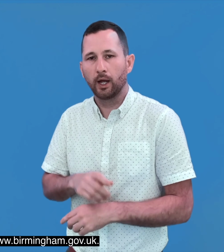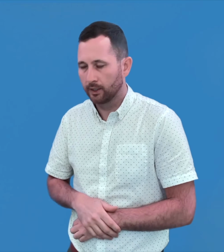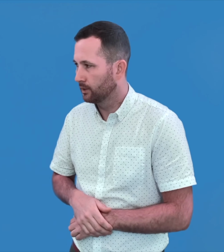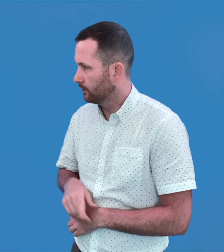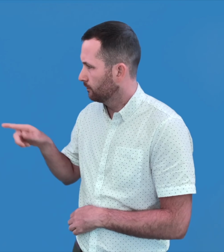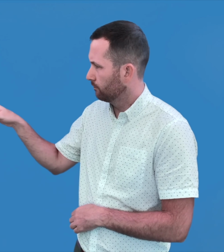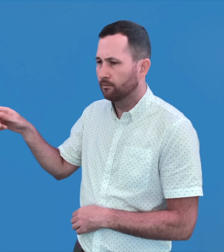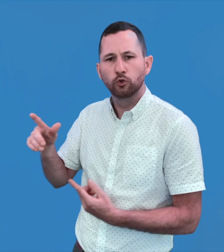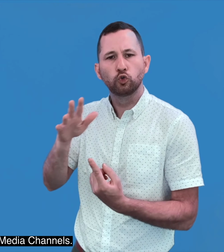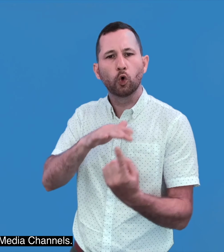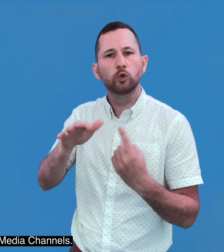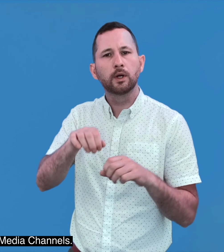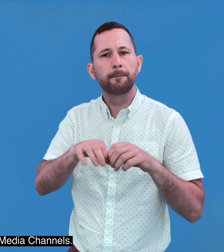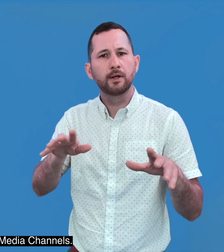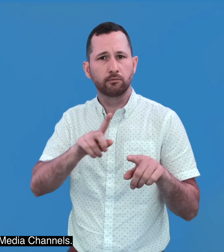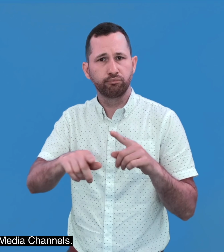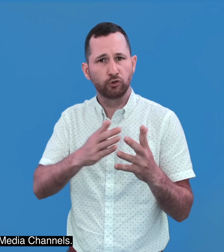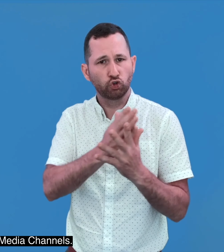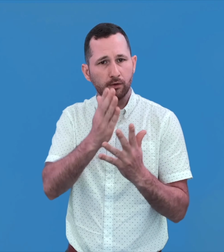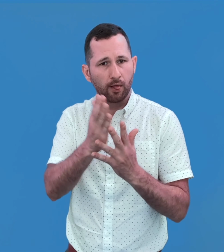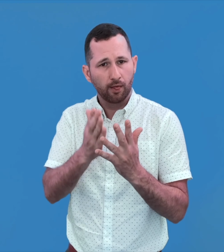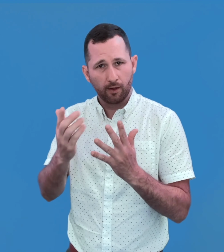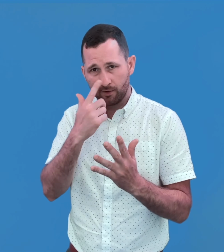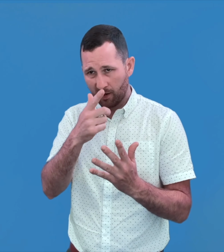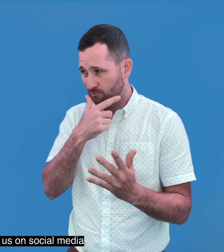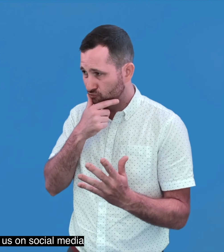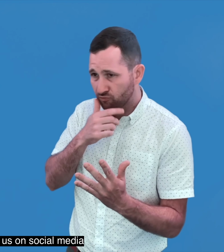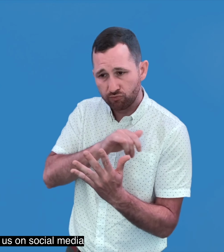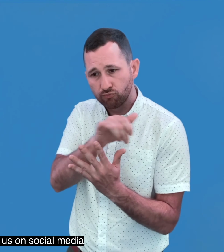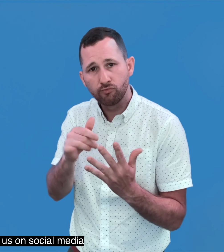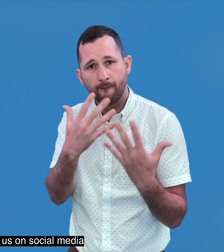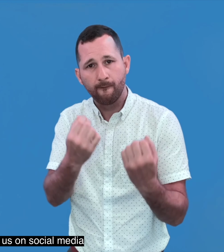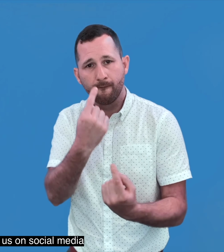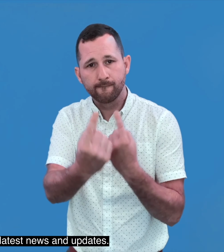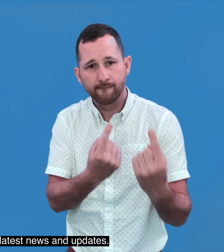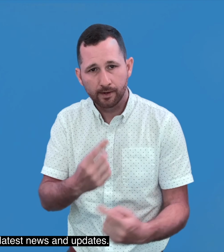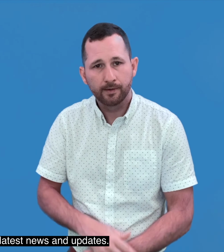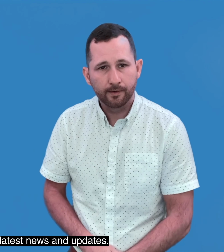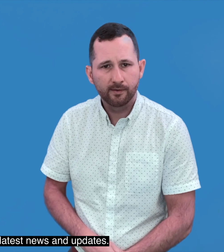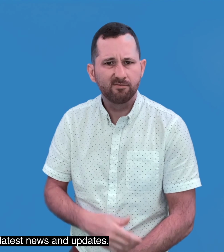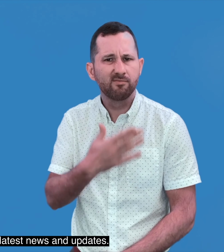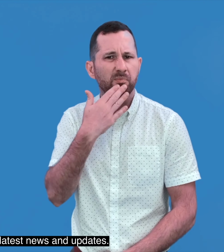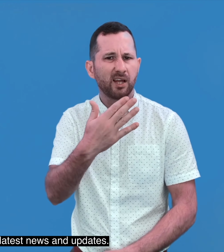www.birmingham.gov.uk. Social media channels. Following us on social media to keep you the latest news and